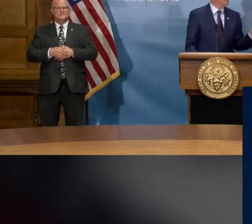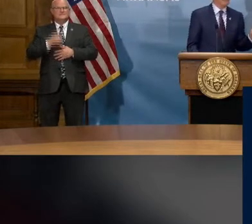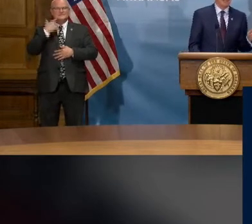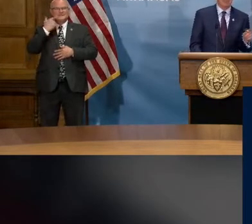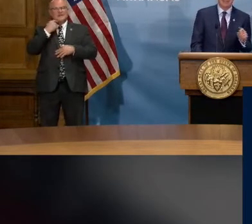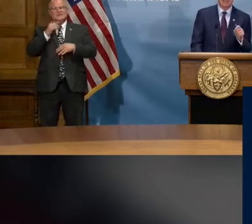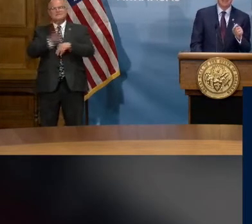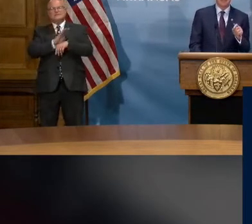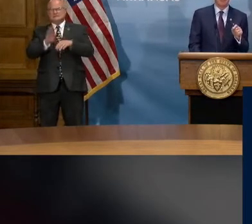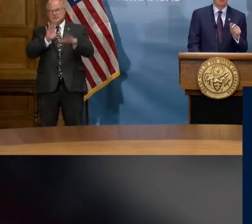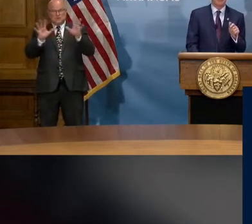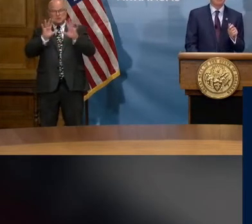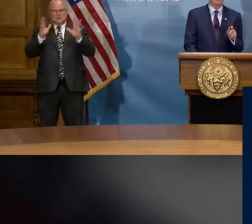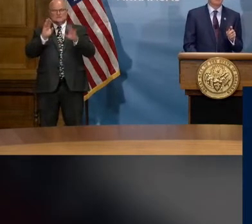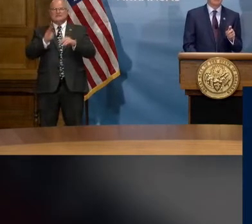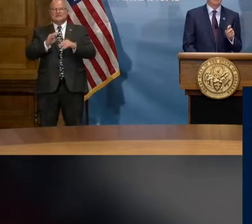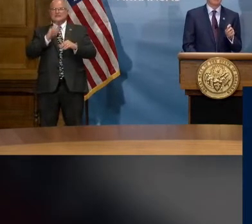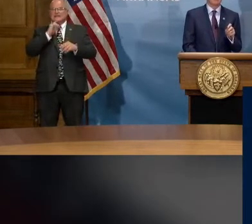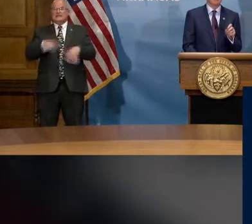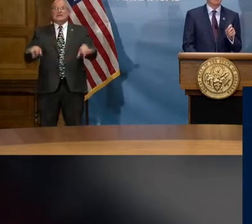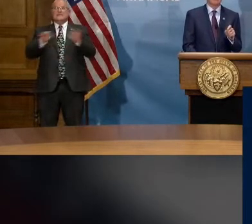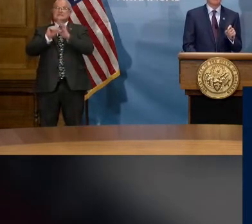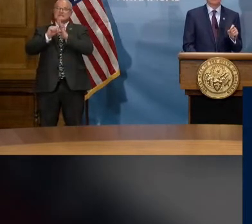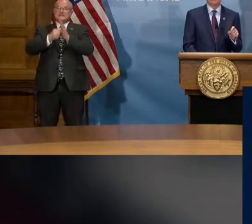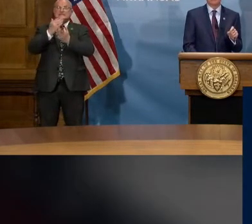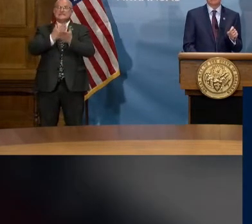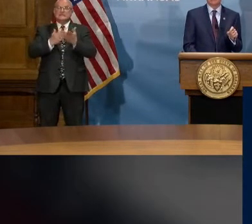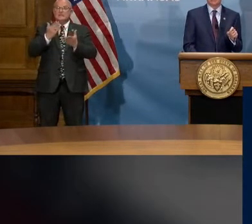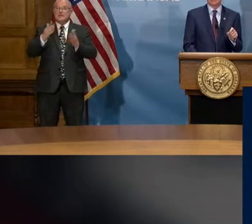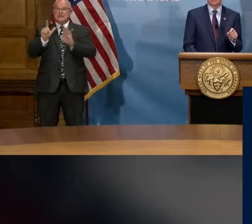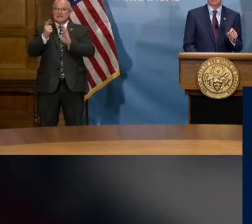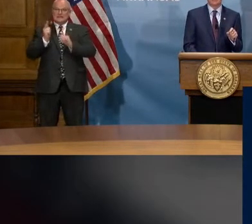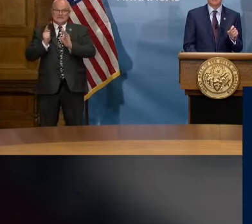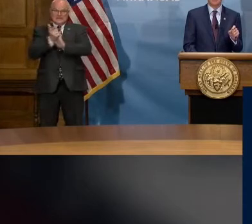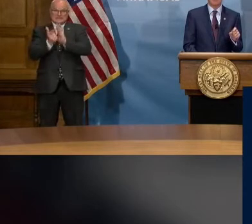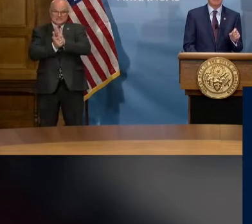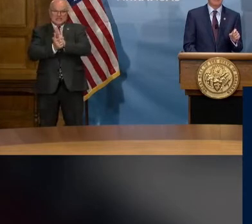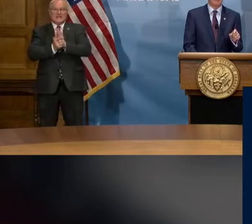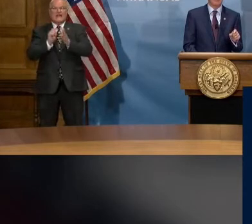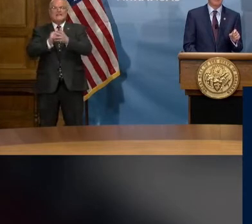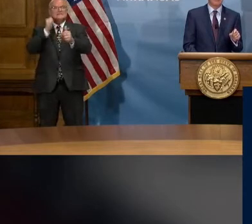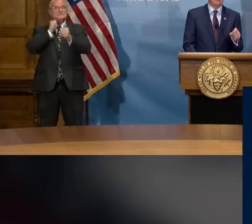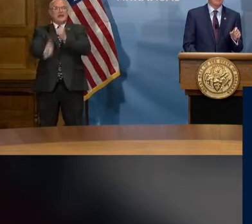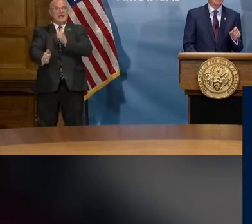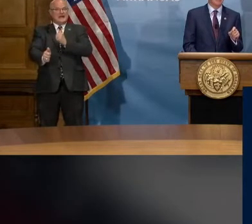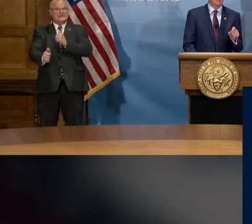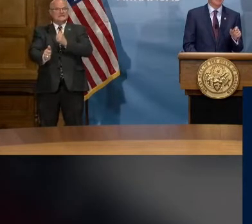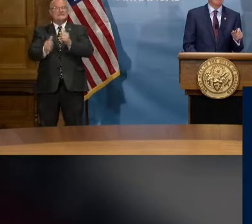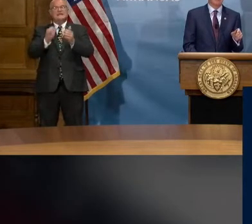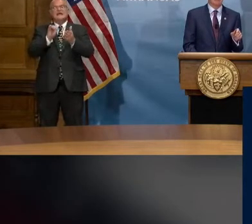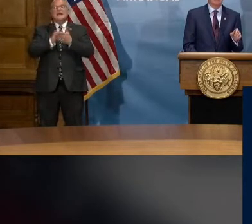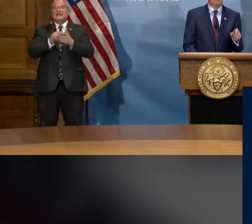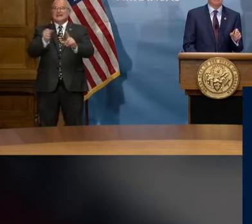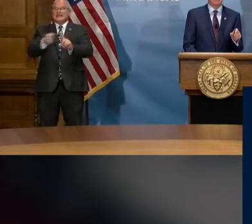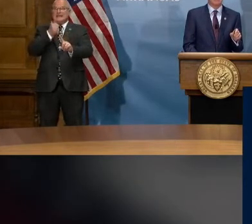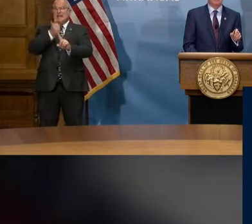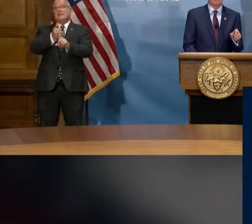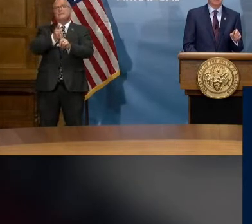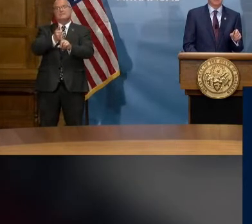this is busy, but I think it's important to emphasize some of the pieces of legislation that has been passed that